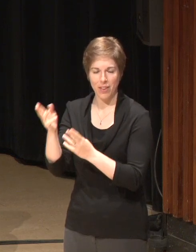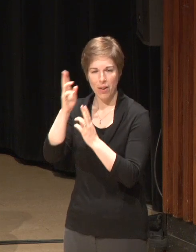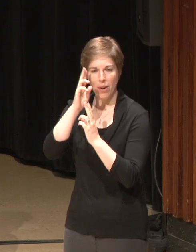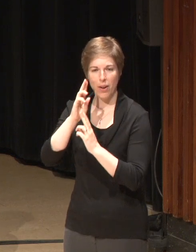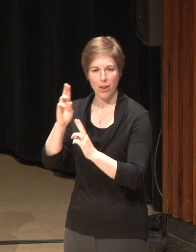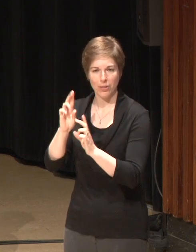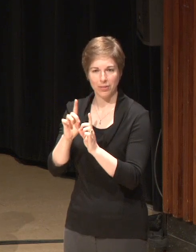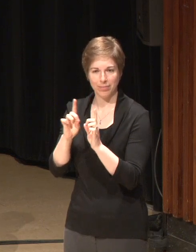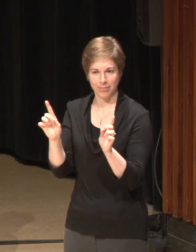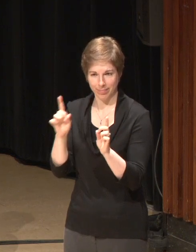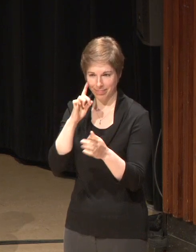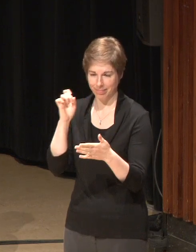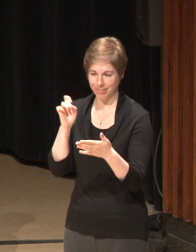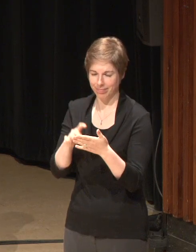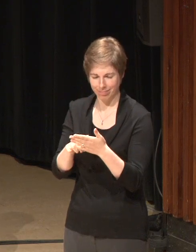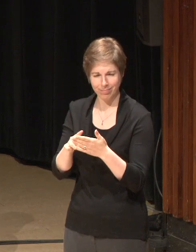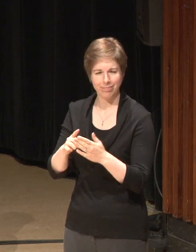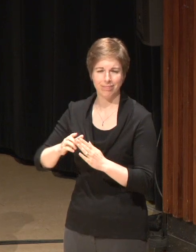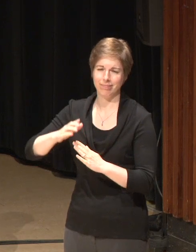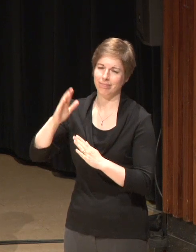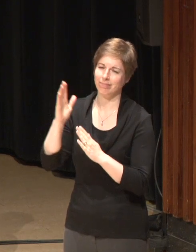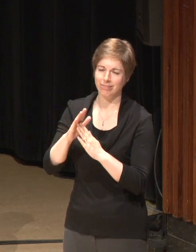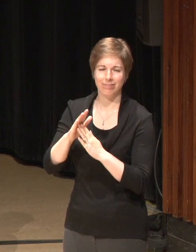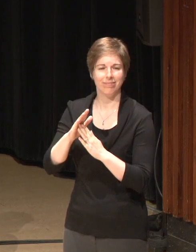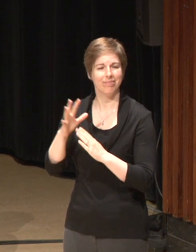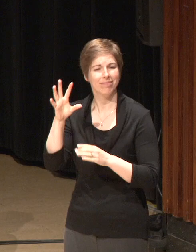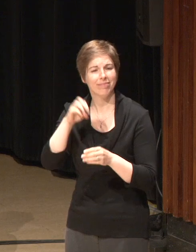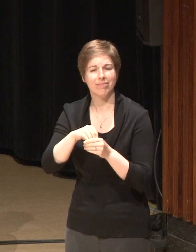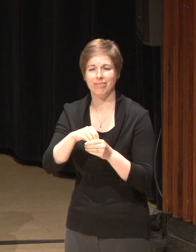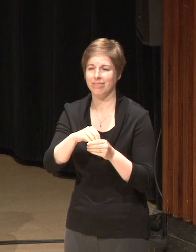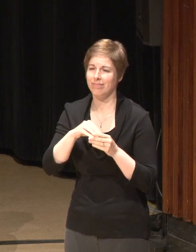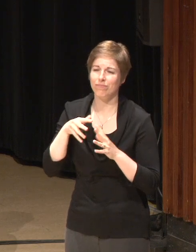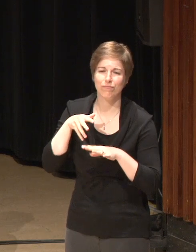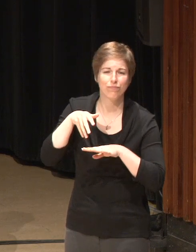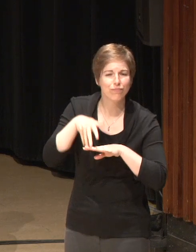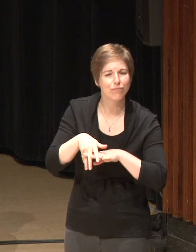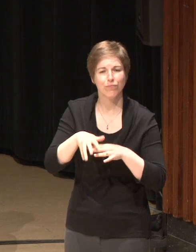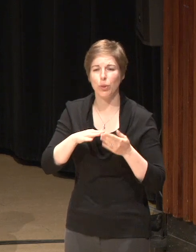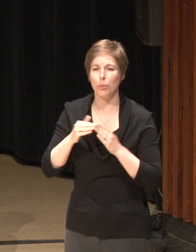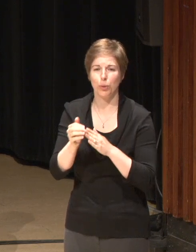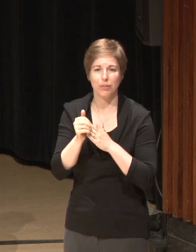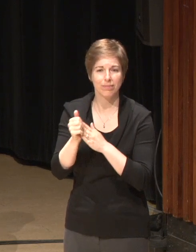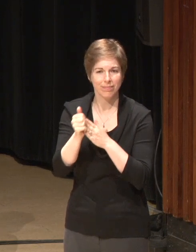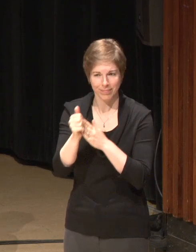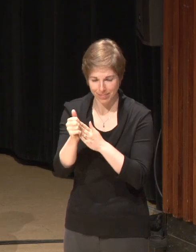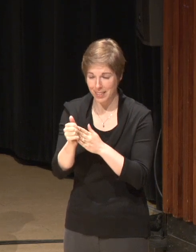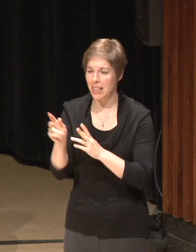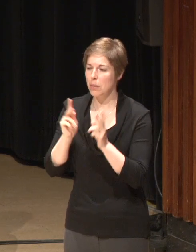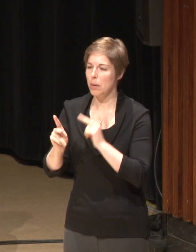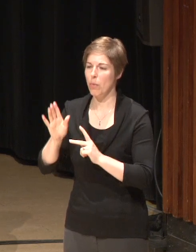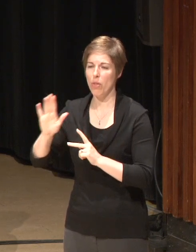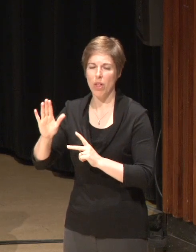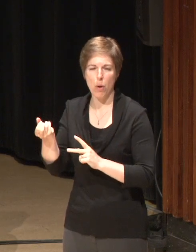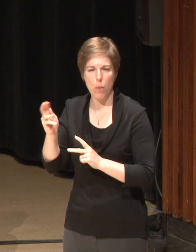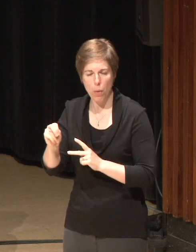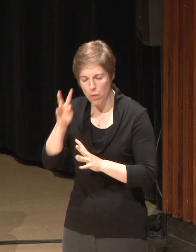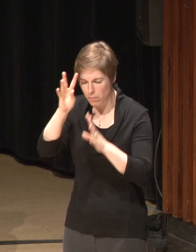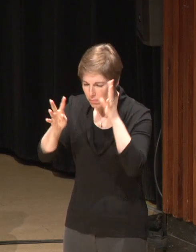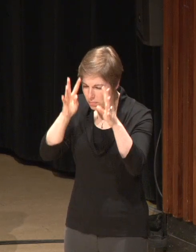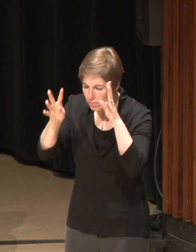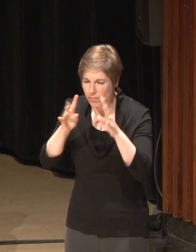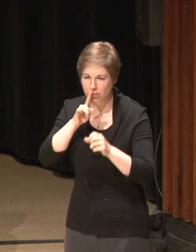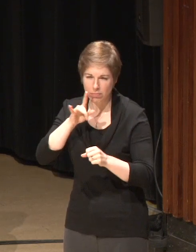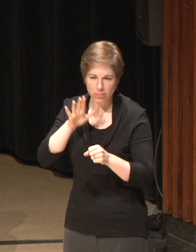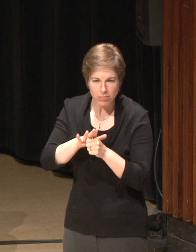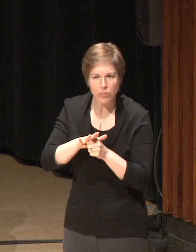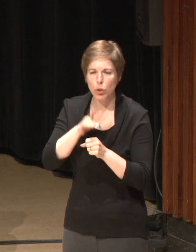outstanding leadership and service to our community. It is reserved for those people who, through their own innovation and commitment, have contributed to the